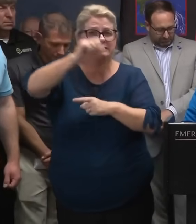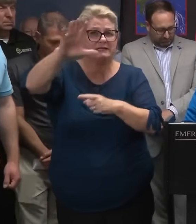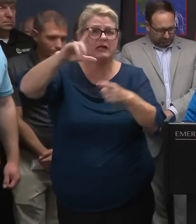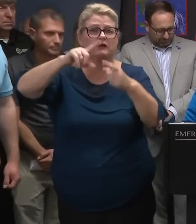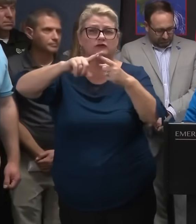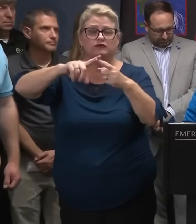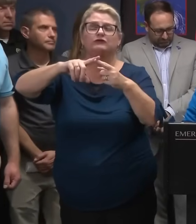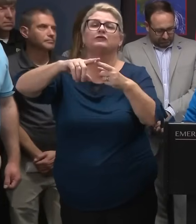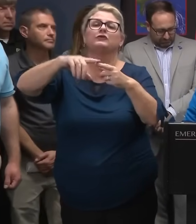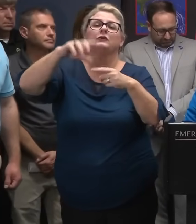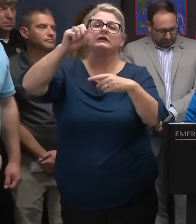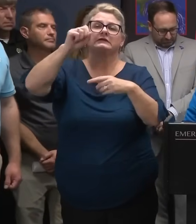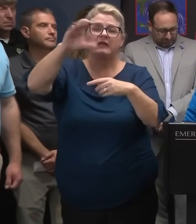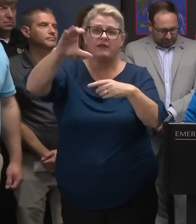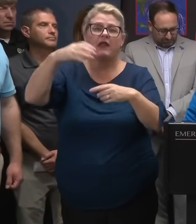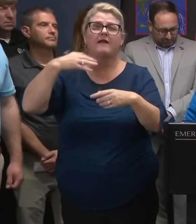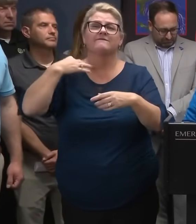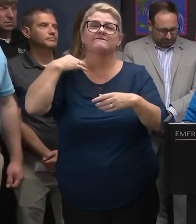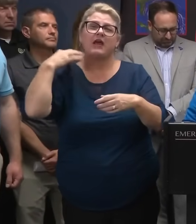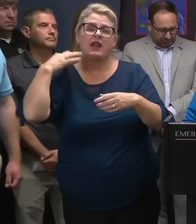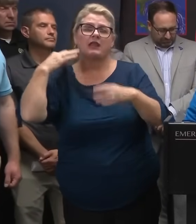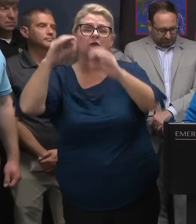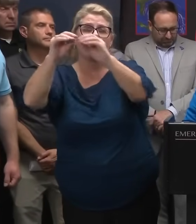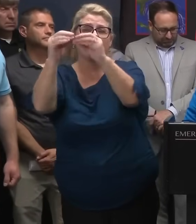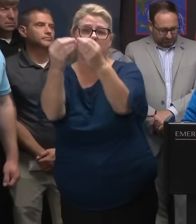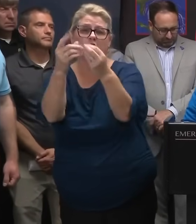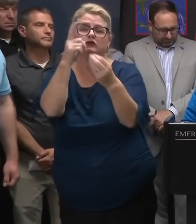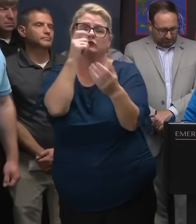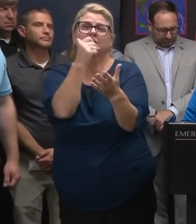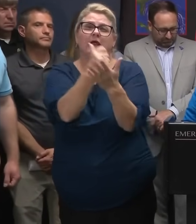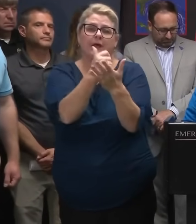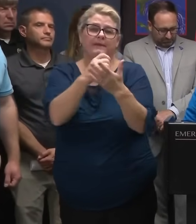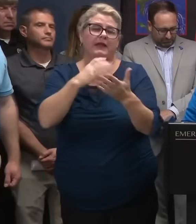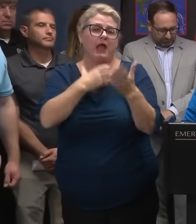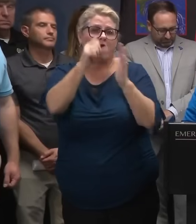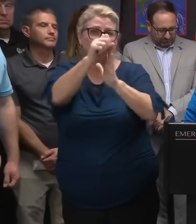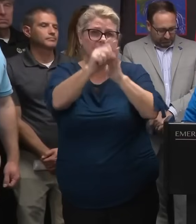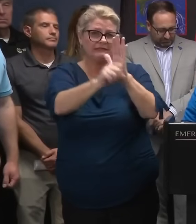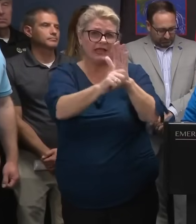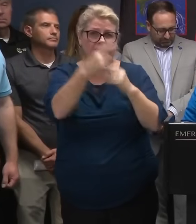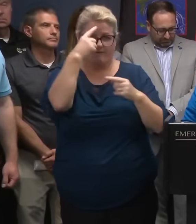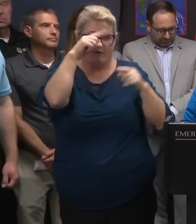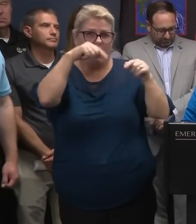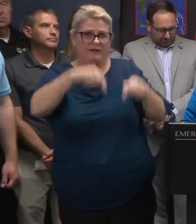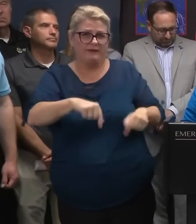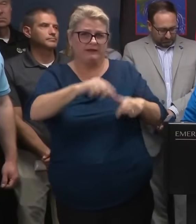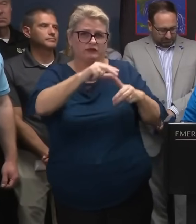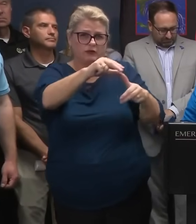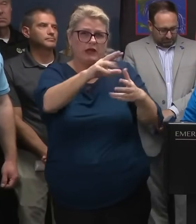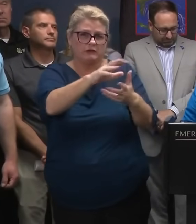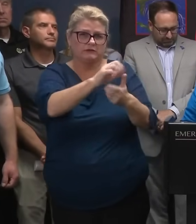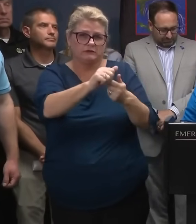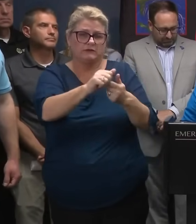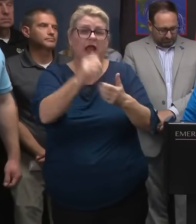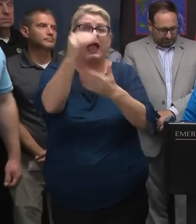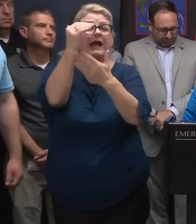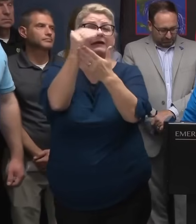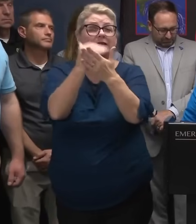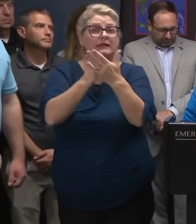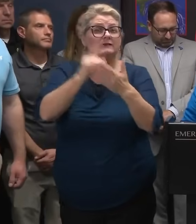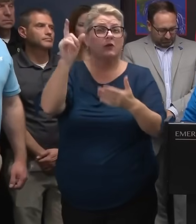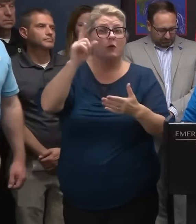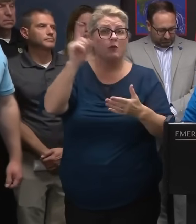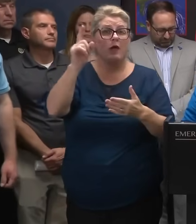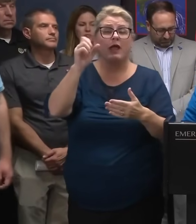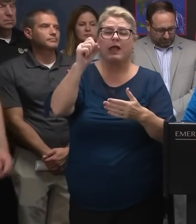South Carolina voluntary organizations who are assisting our state with a disaster response. A list of those organizations can be found